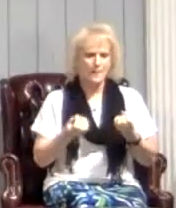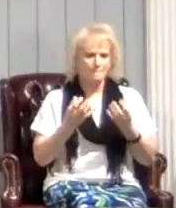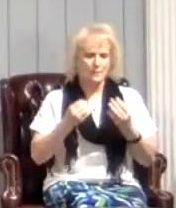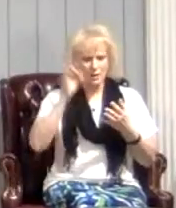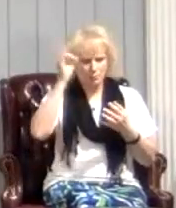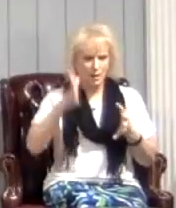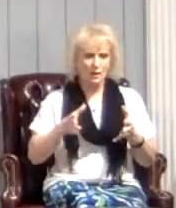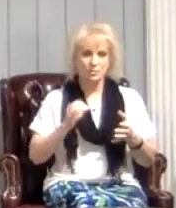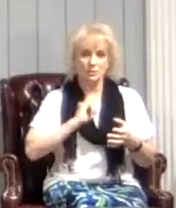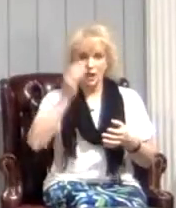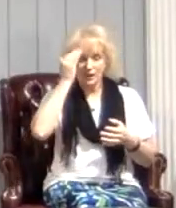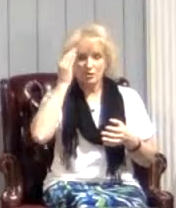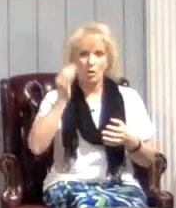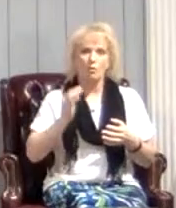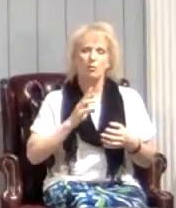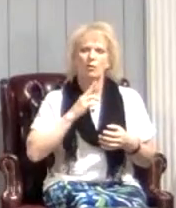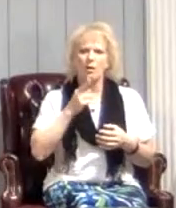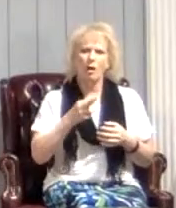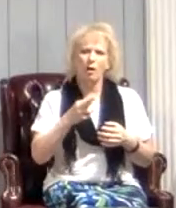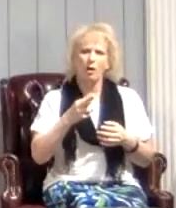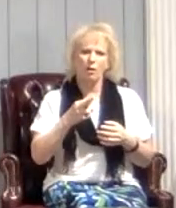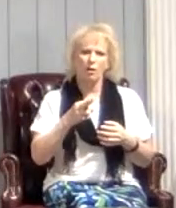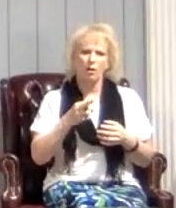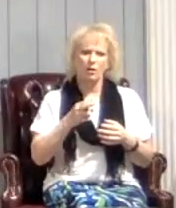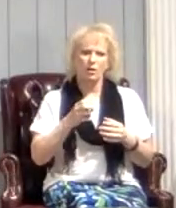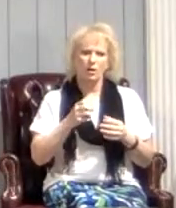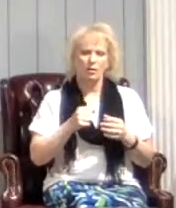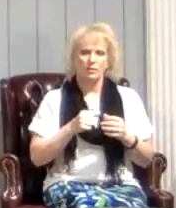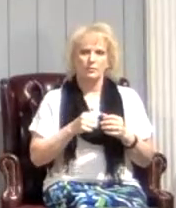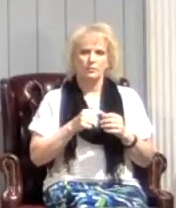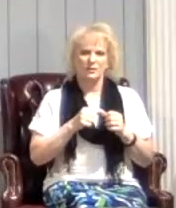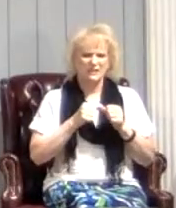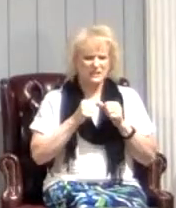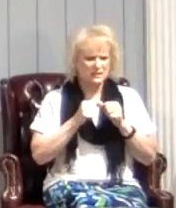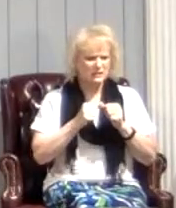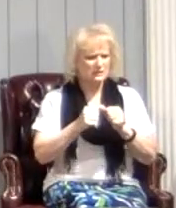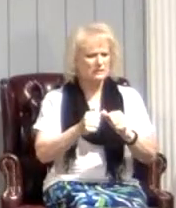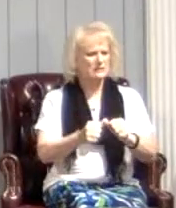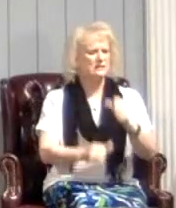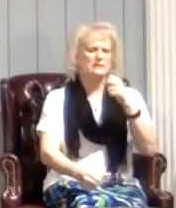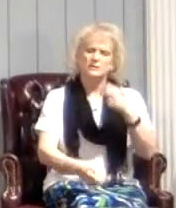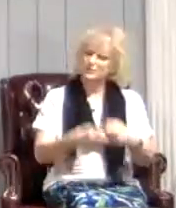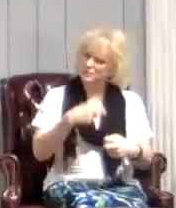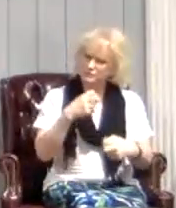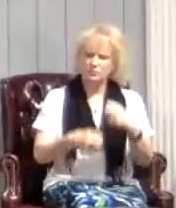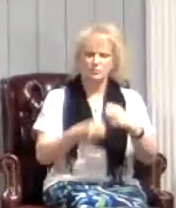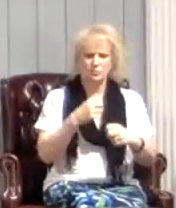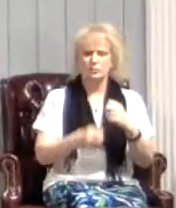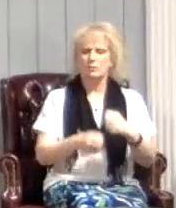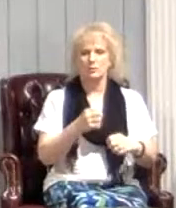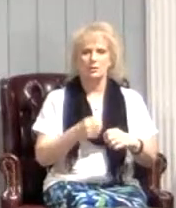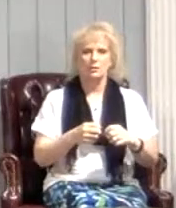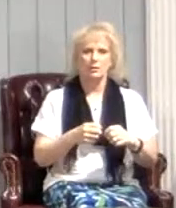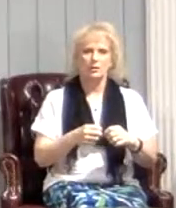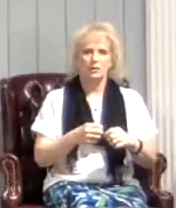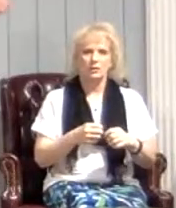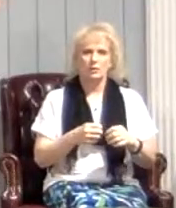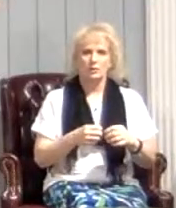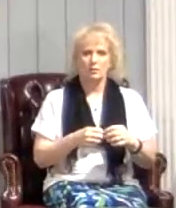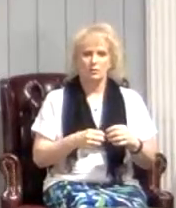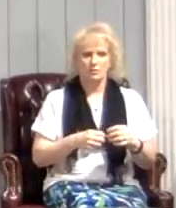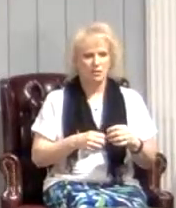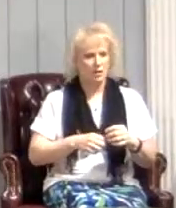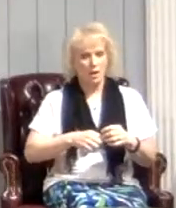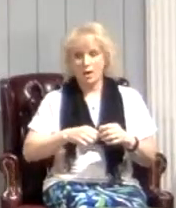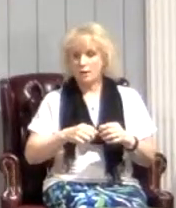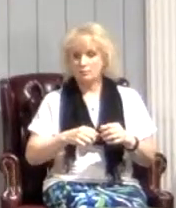many of the pastors that I know are going through very, very difficult times right now. Besides those that are sick, and